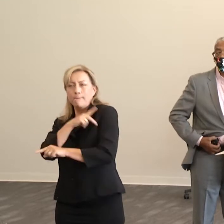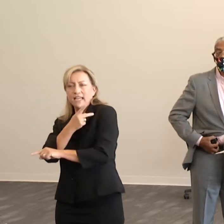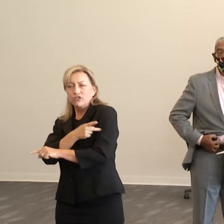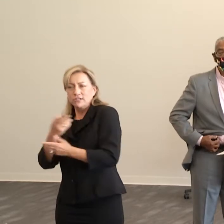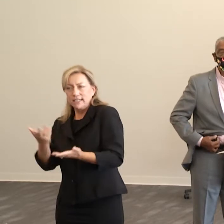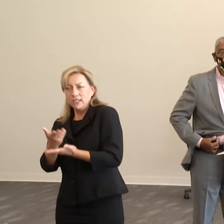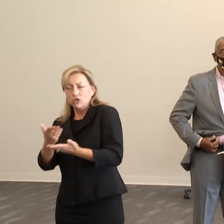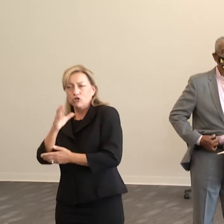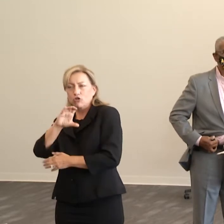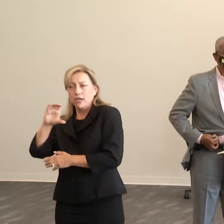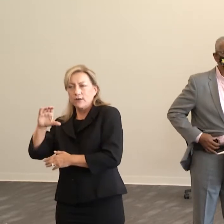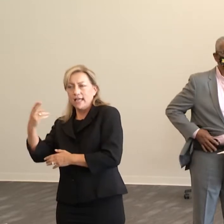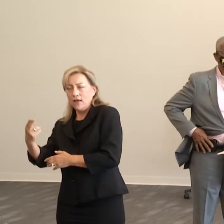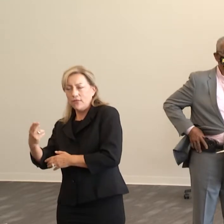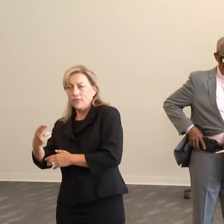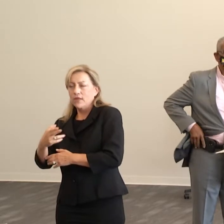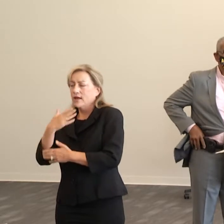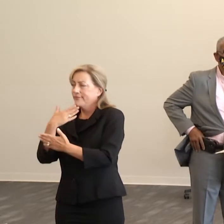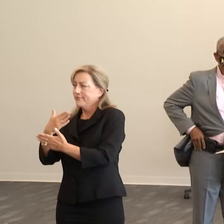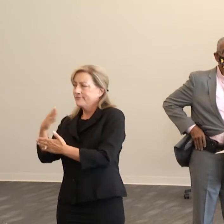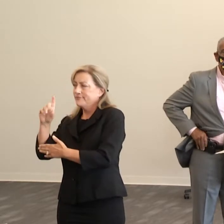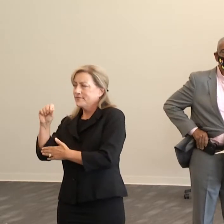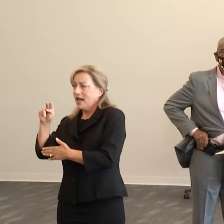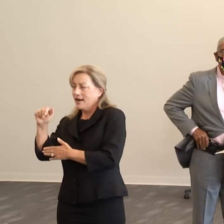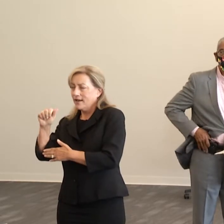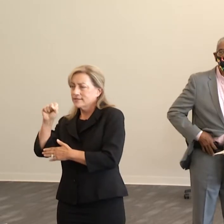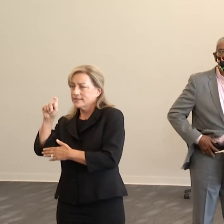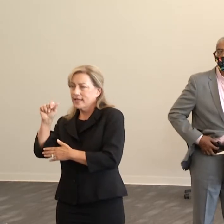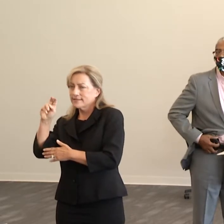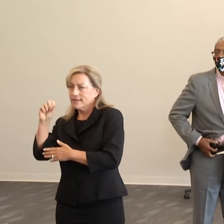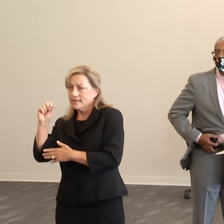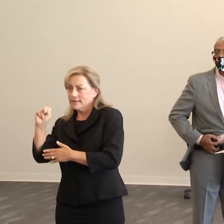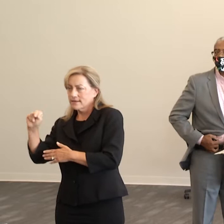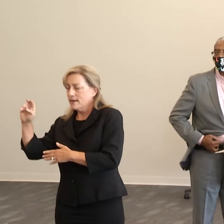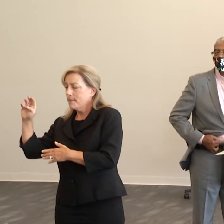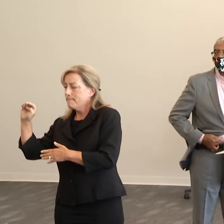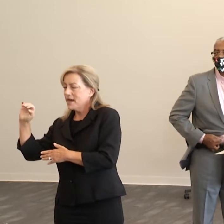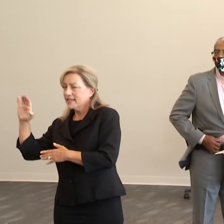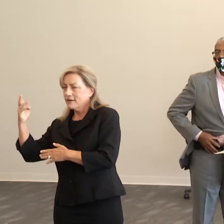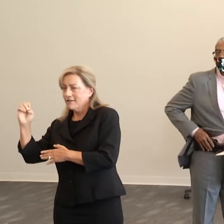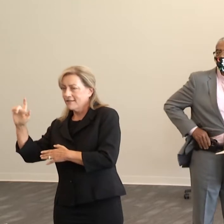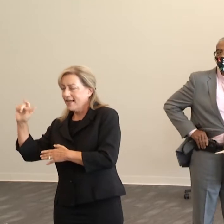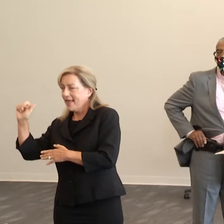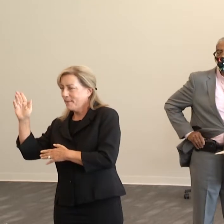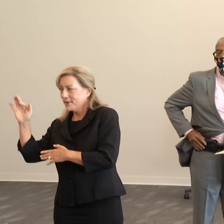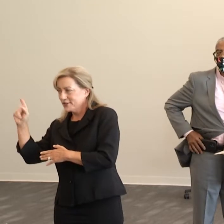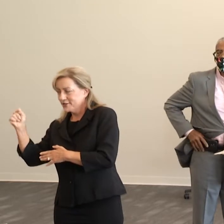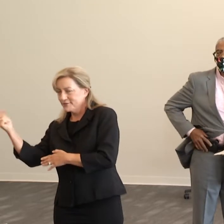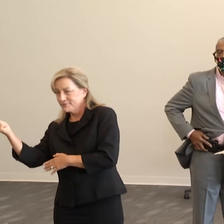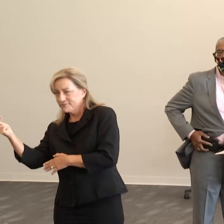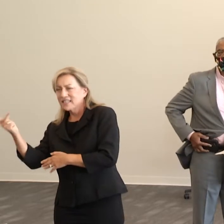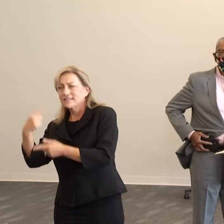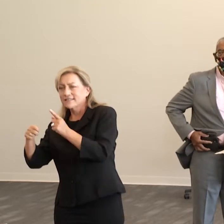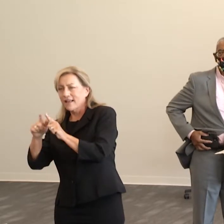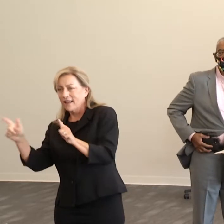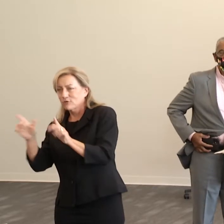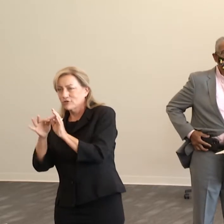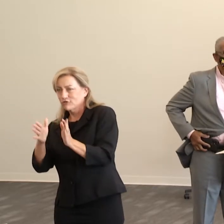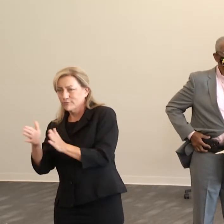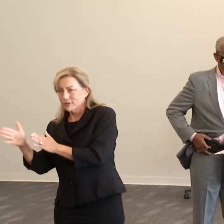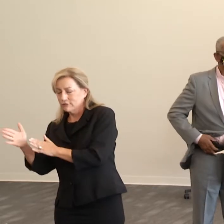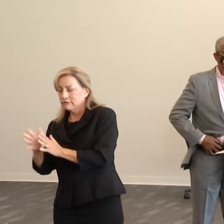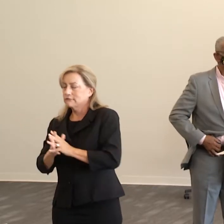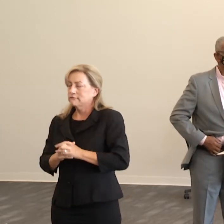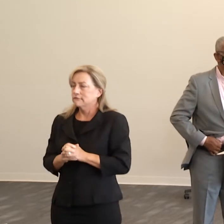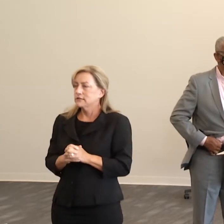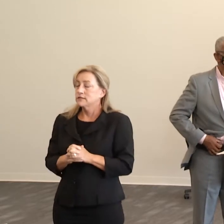I'd like to thank Donna Stanton and Michael Albert, who are our sign language interpreters. And before we begin,